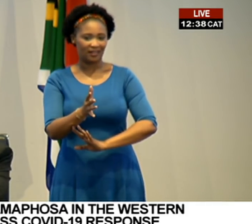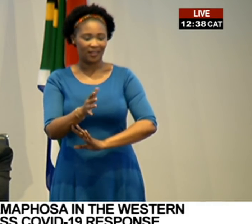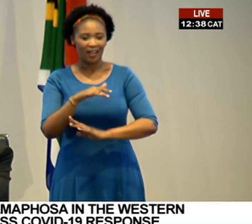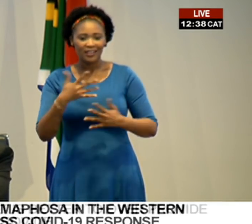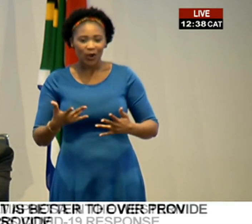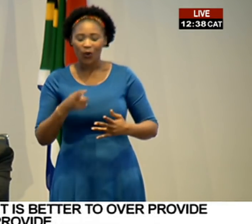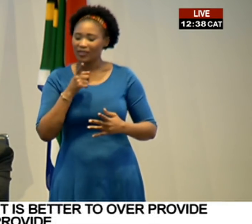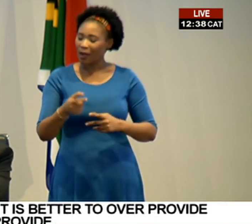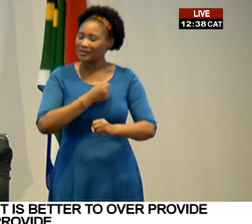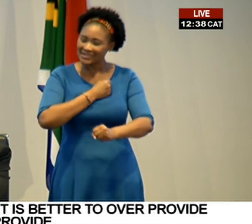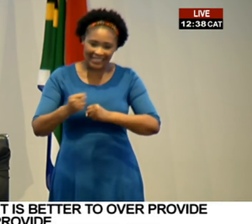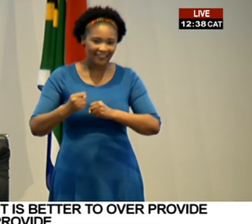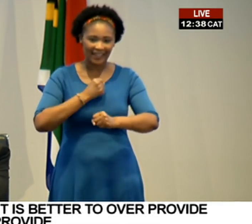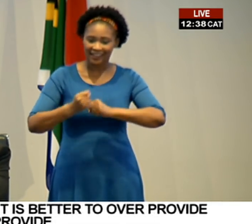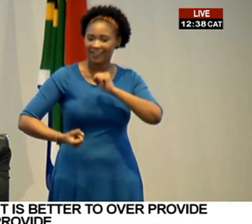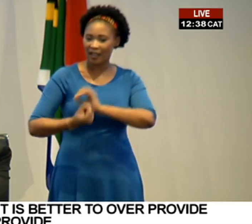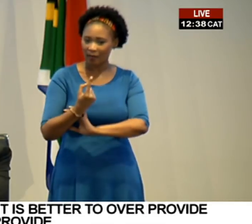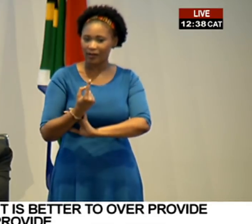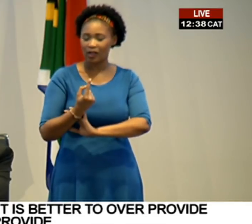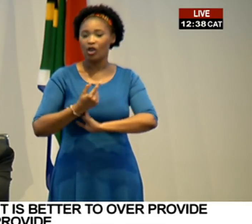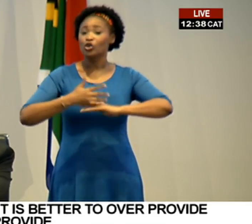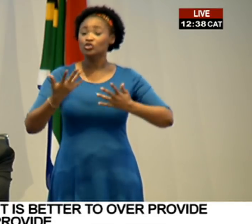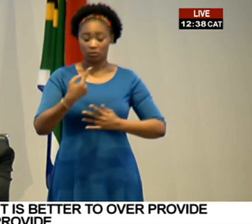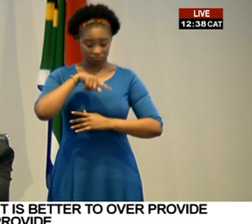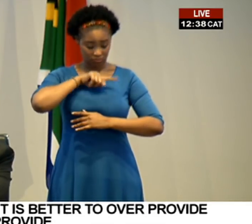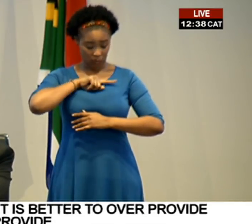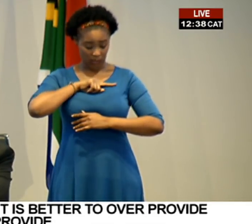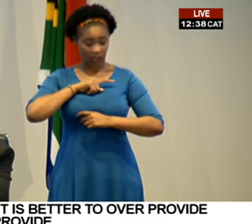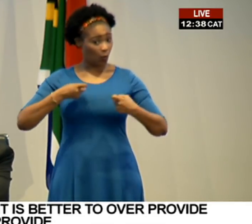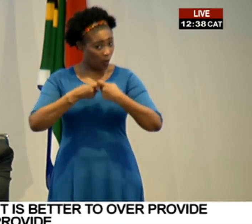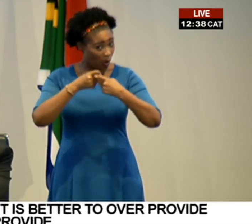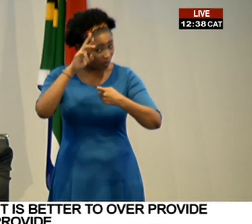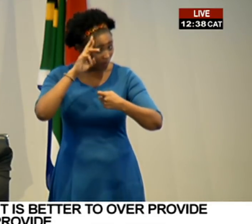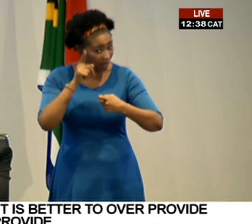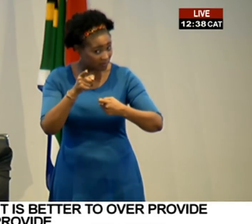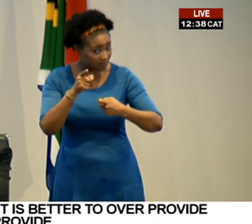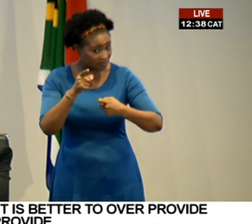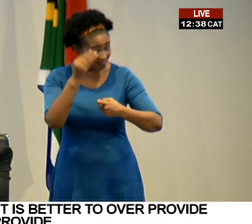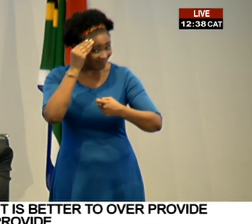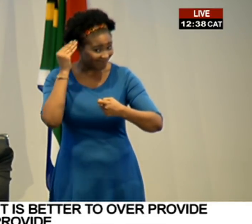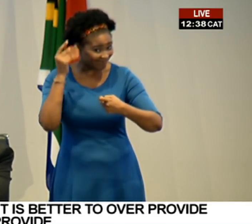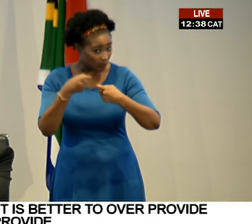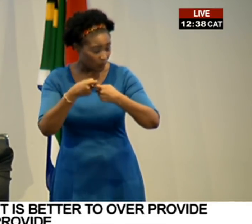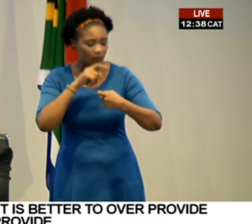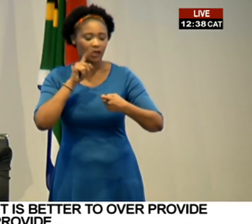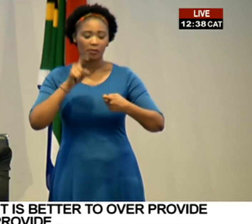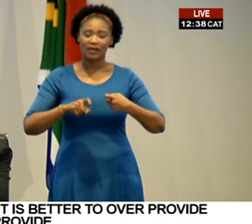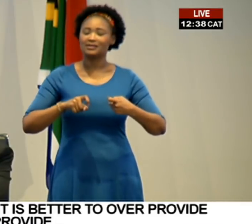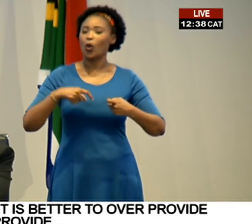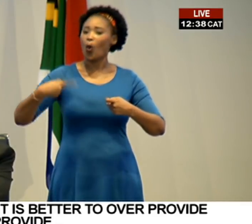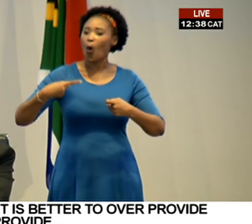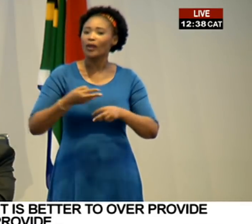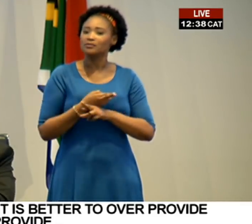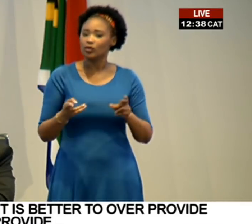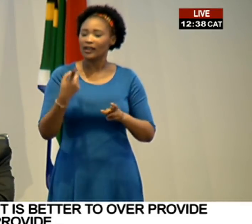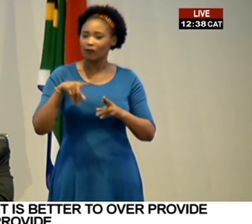should never be found wanting. In this case, because we are at war, we should never be found wanting. let us